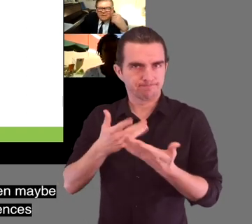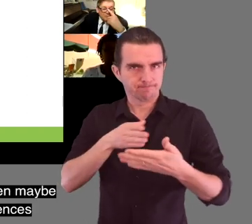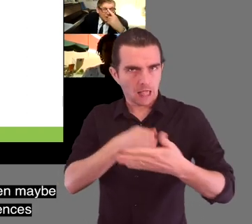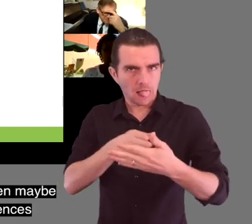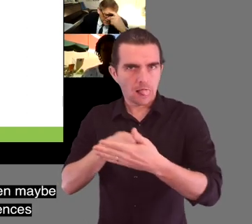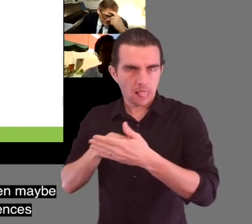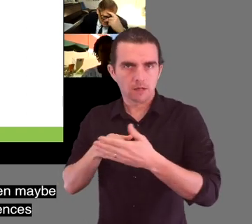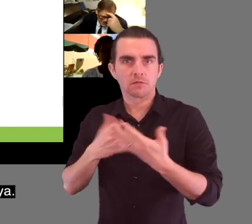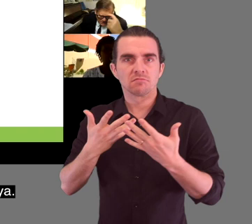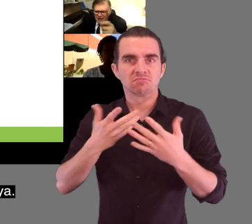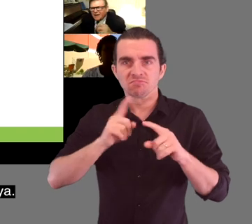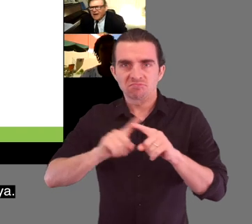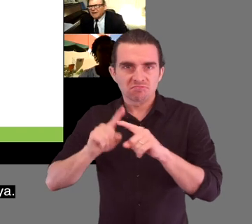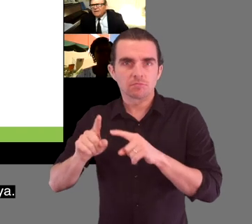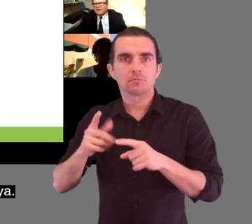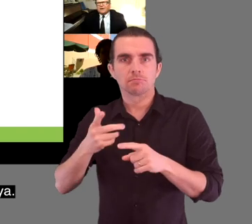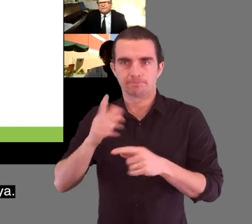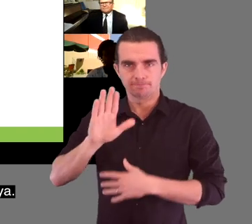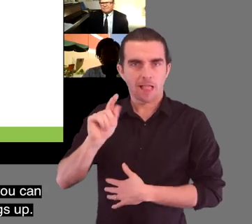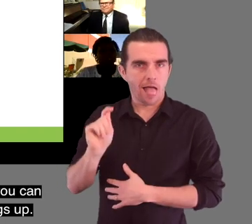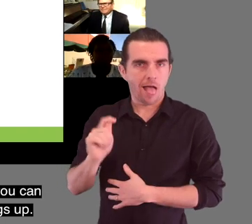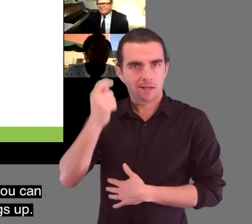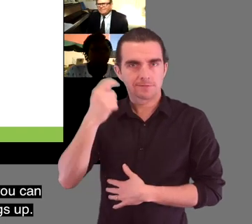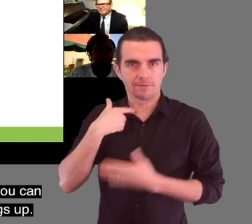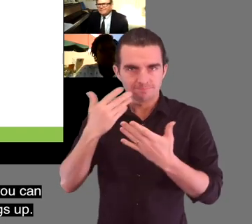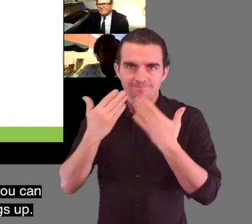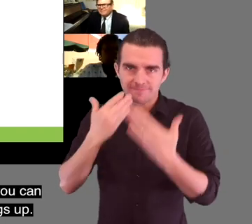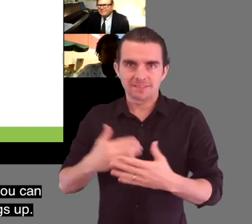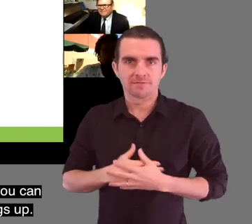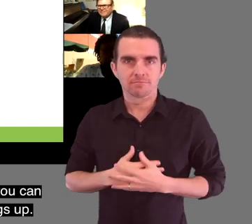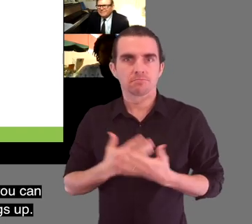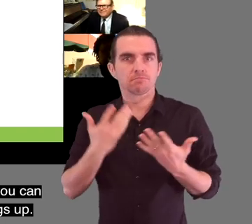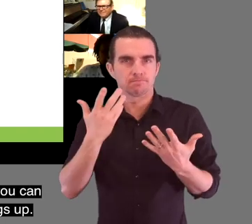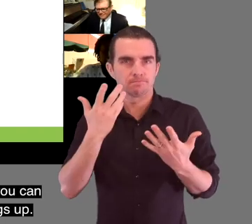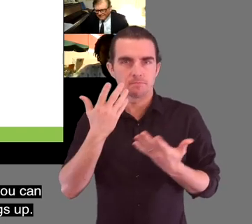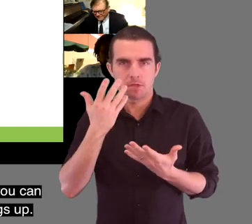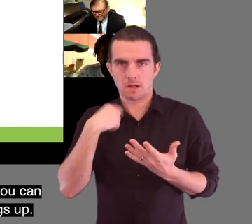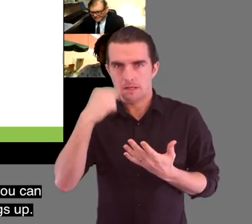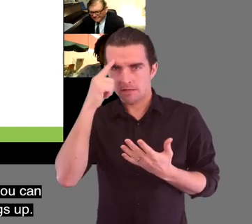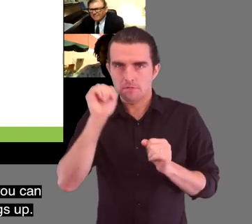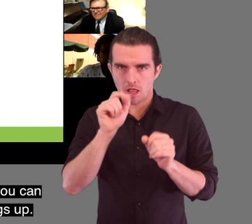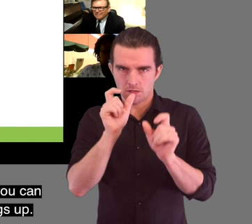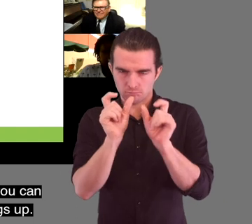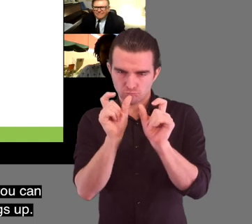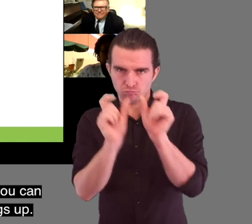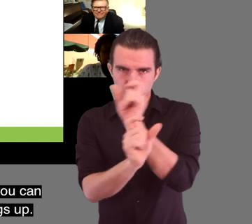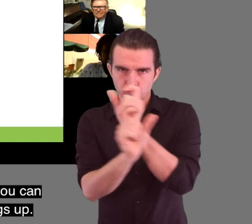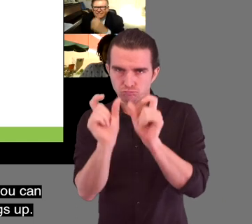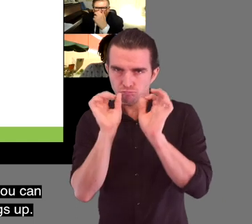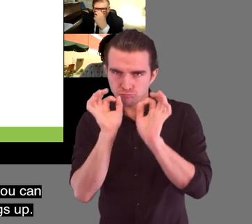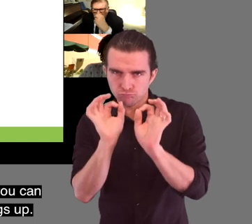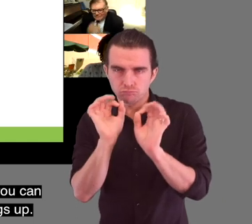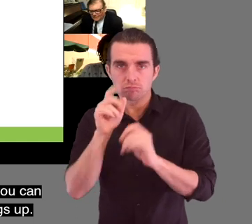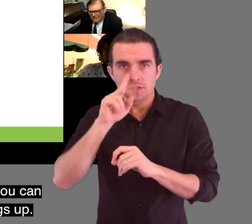maybe some of the experiences you had in Kenya. Thank you. Okay, maybe you can also put the wordings